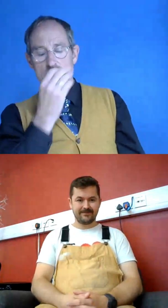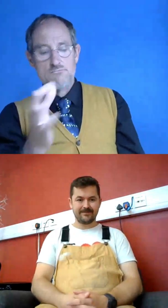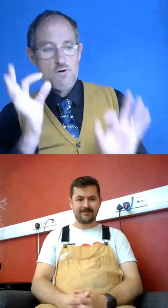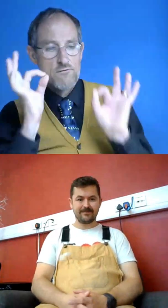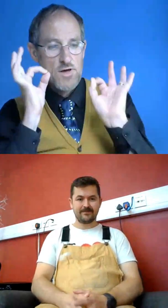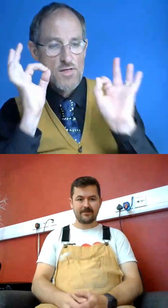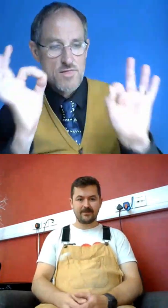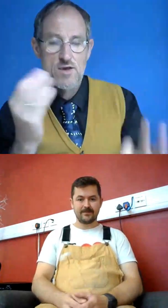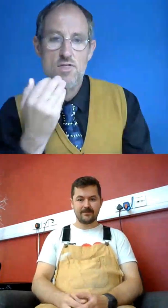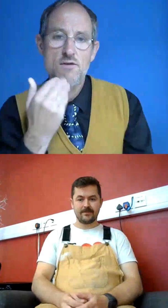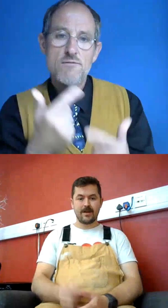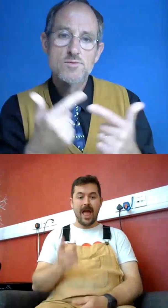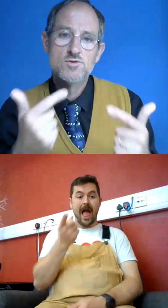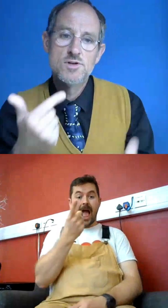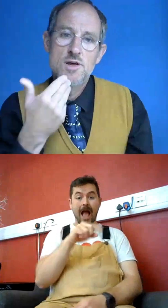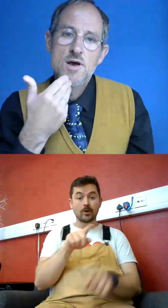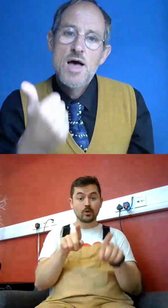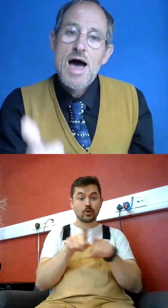you. Thanks a lot.